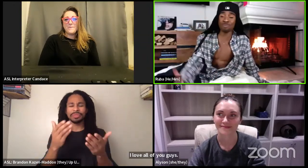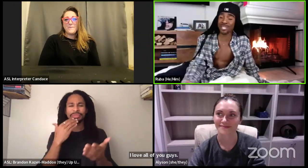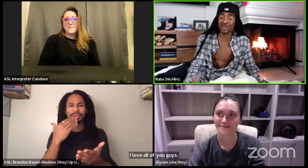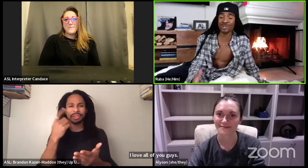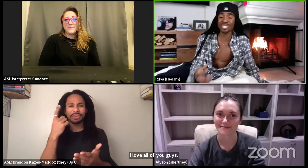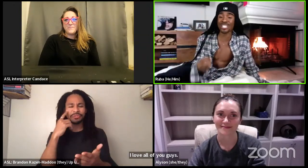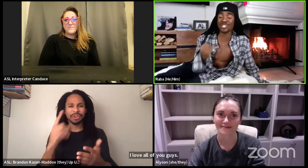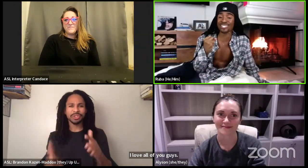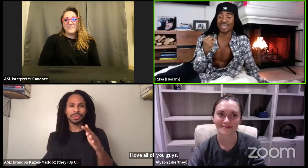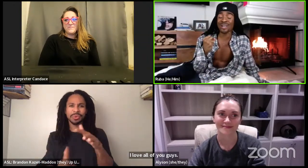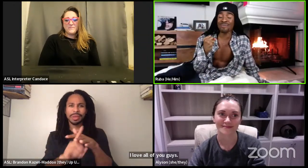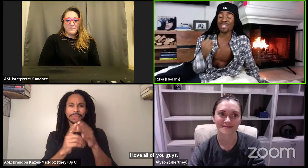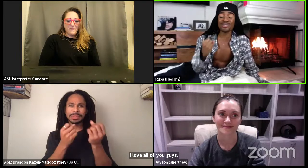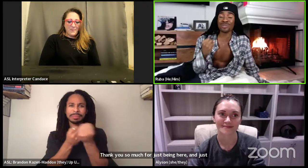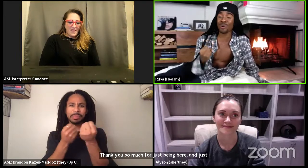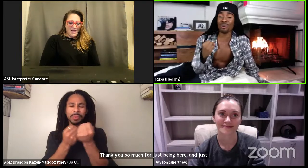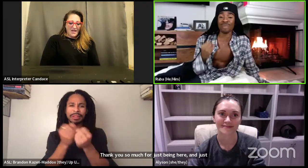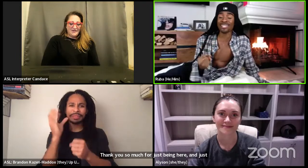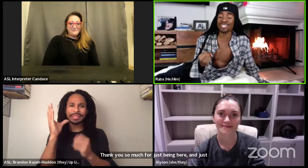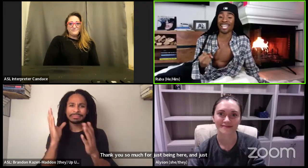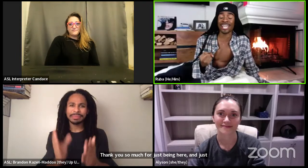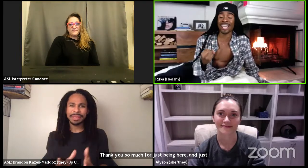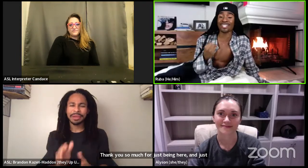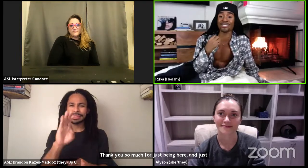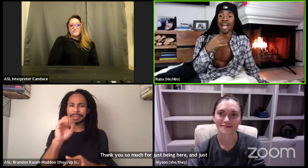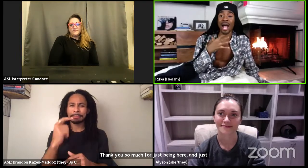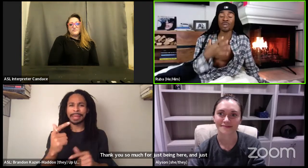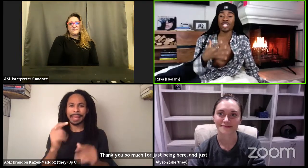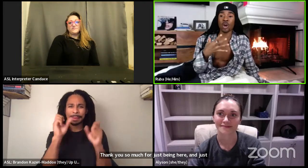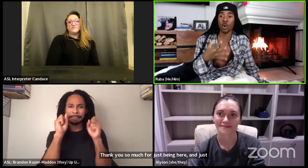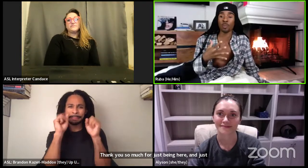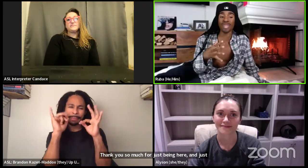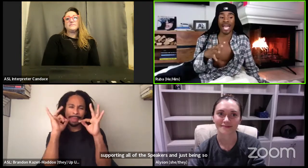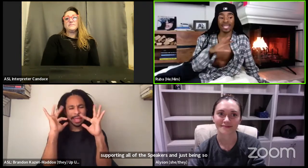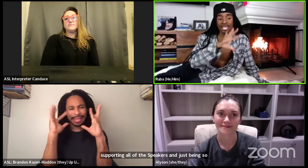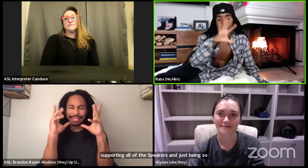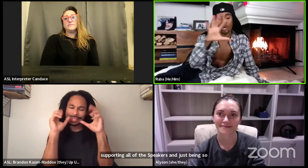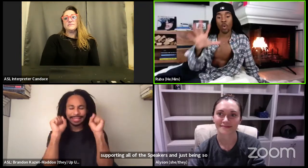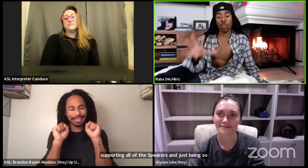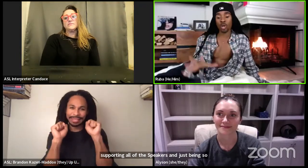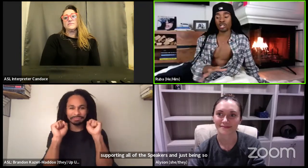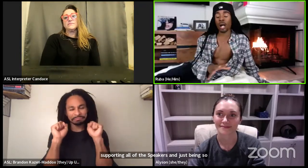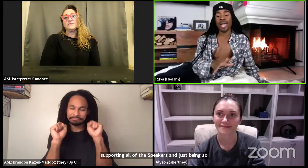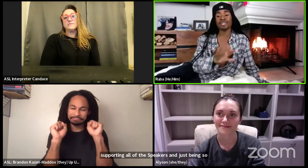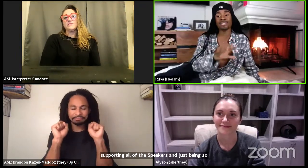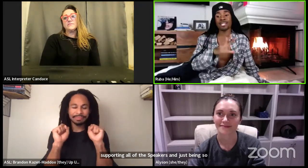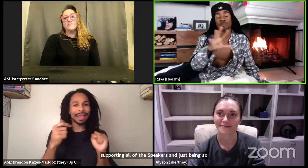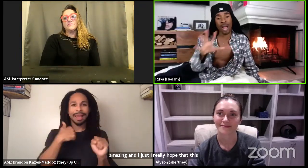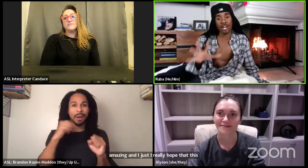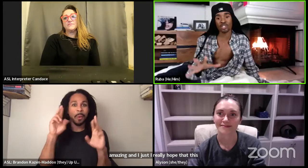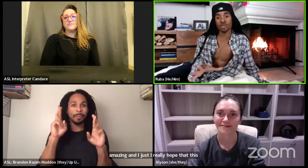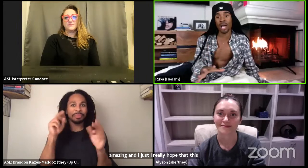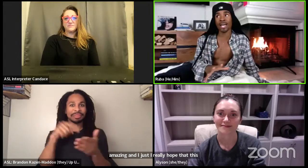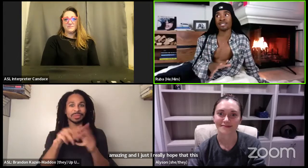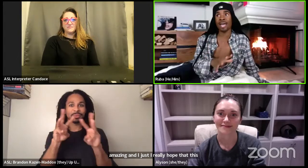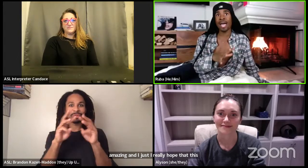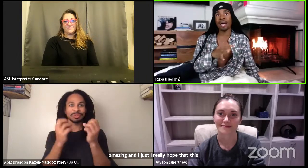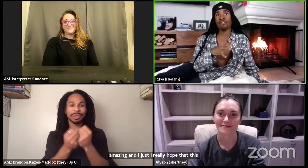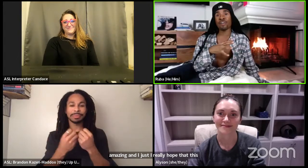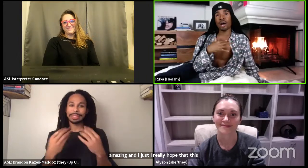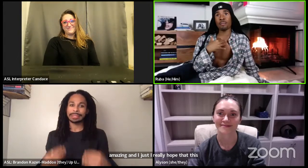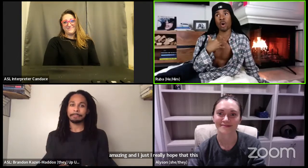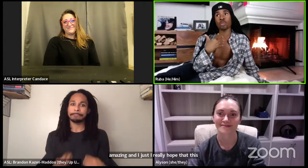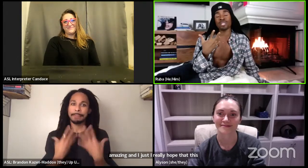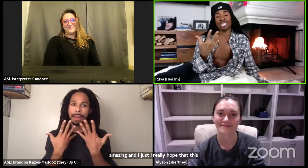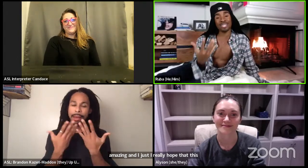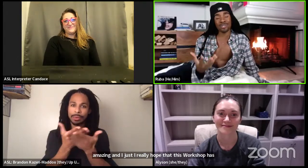of the speakers and just being so amazing. And I really hope that this workshop has inspired you guys,